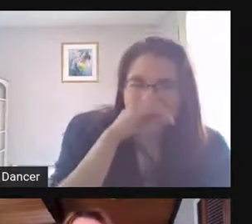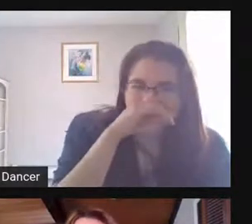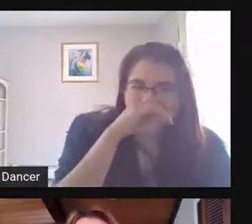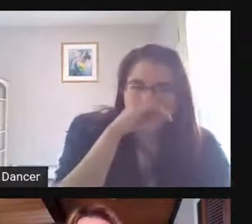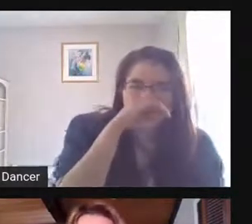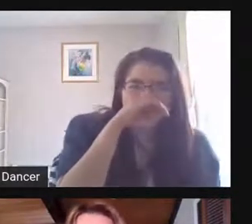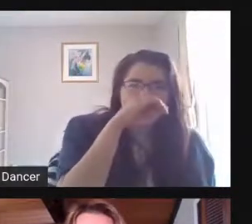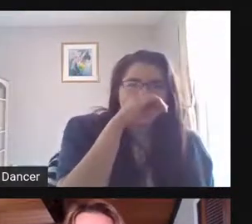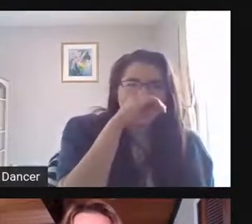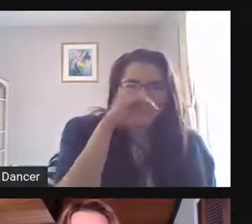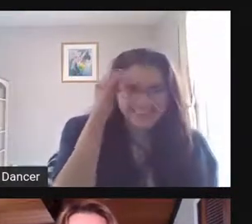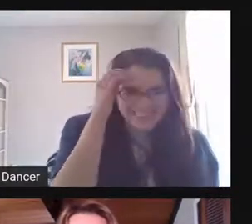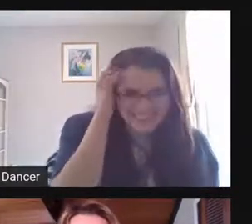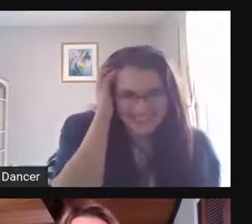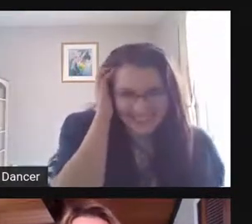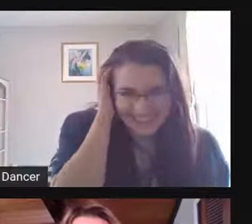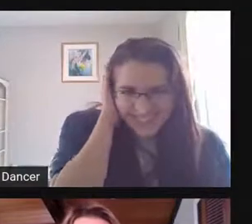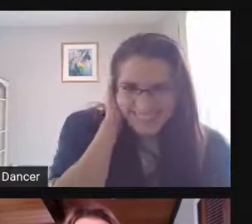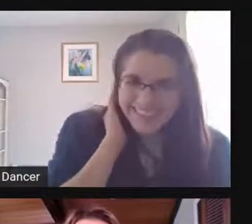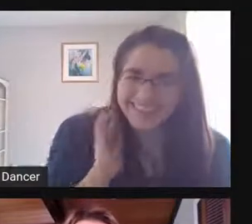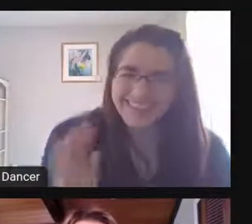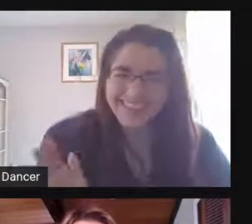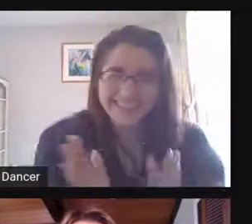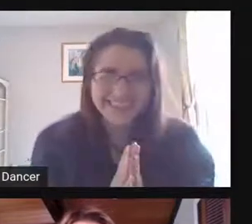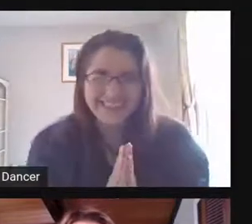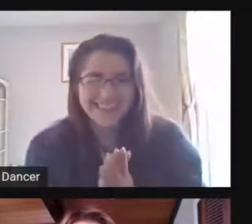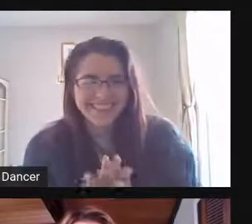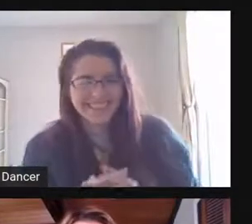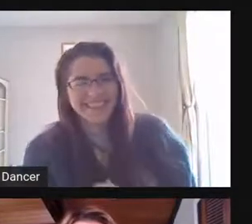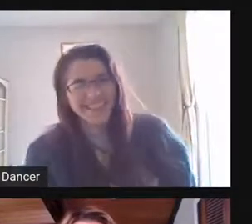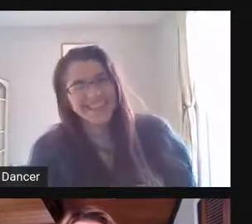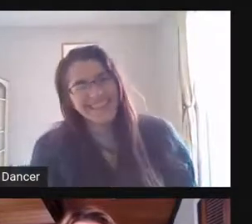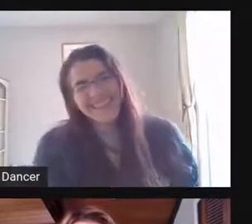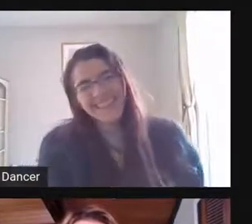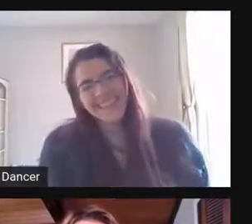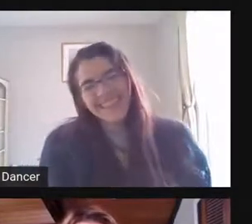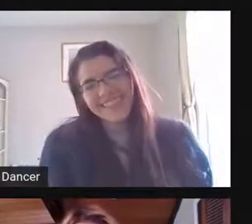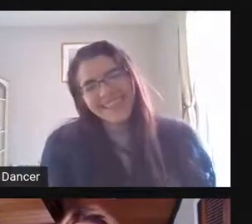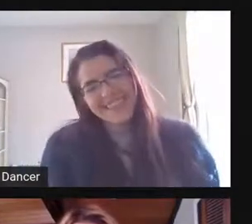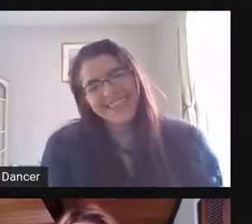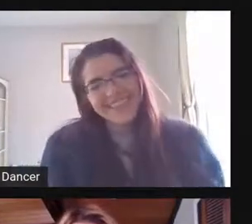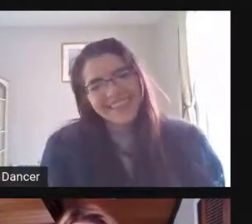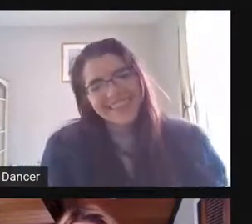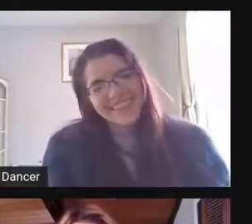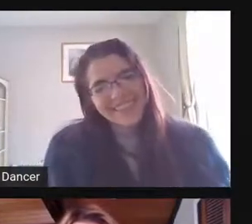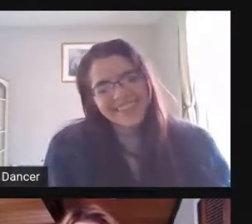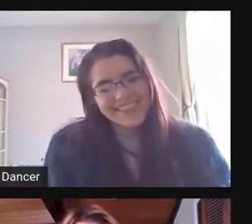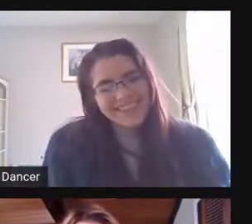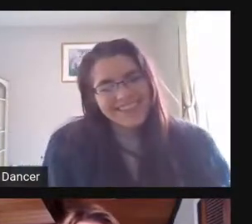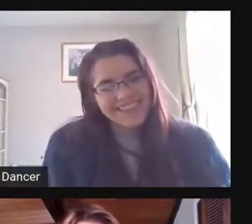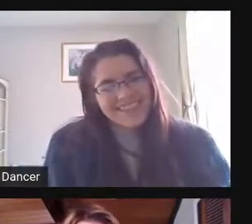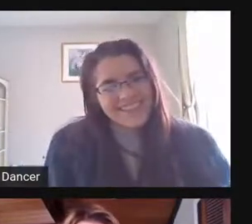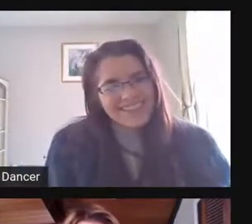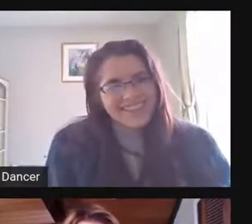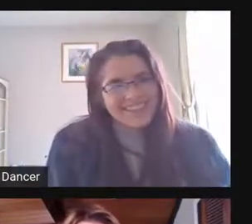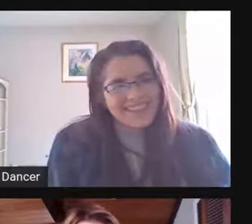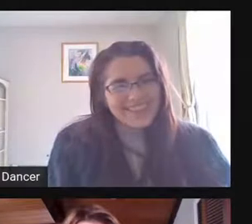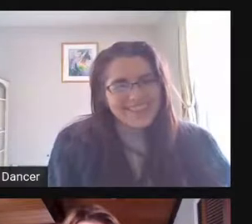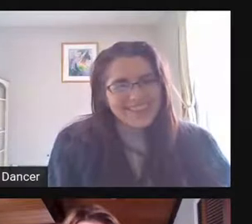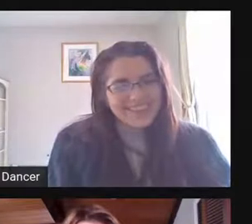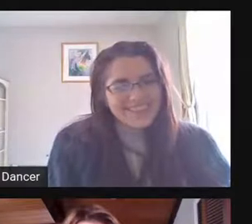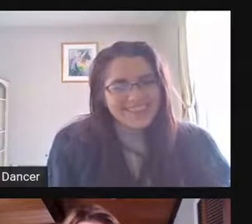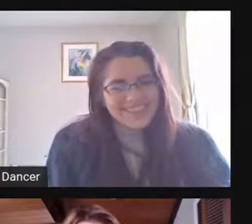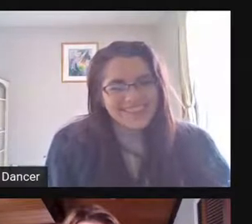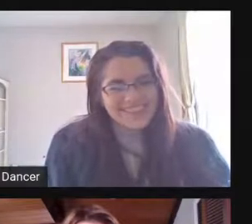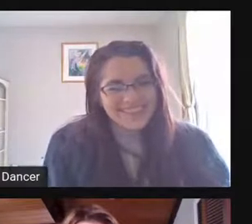know what I'm saying? Heck yeah. You know, let's do it. Let's do the darn thing. You know, see, I told you, Anna's be having me cussing on Sunday. Yeah, I'm